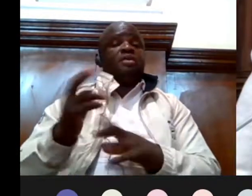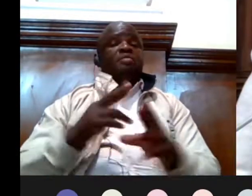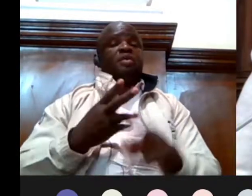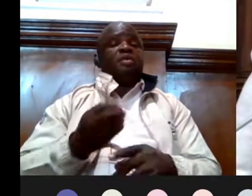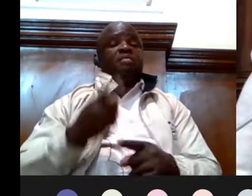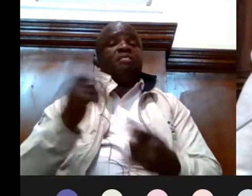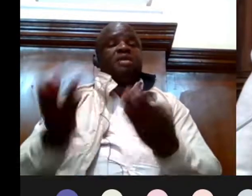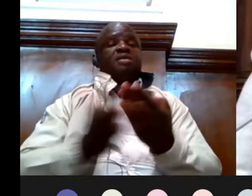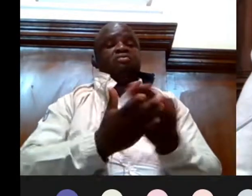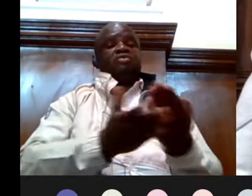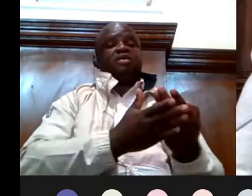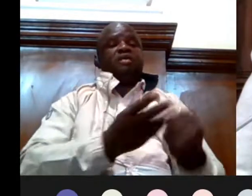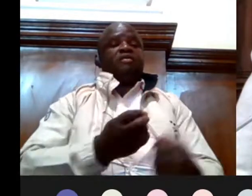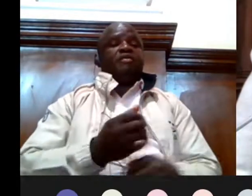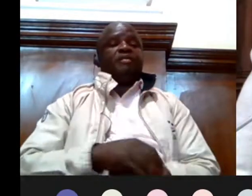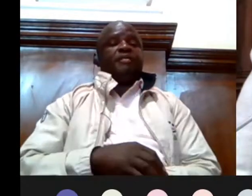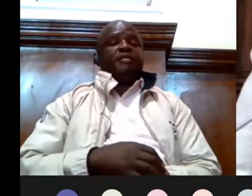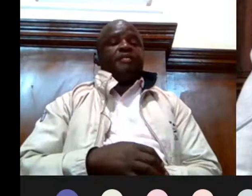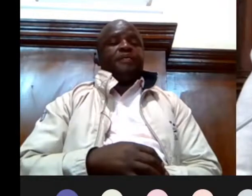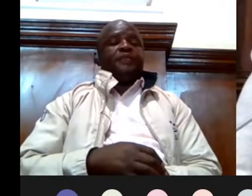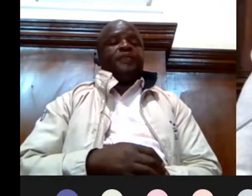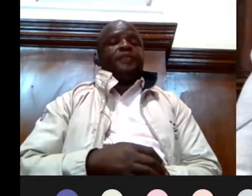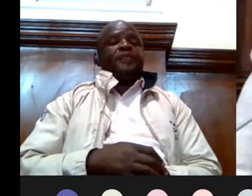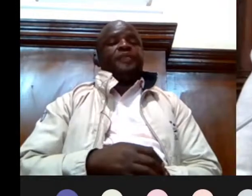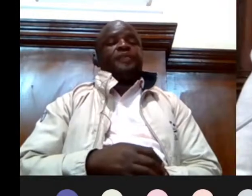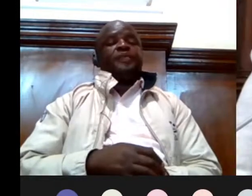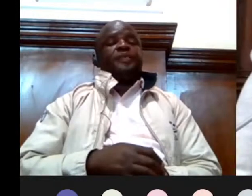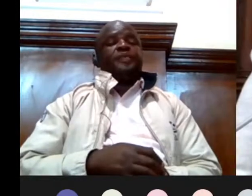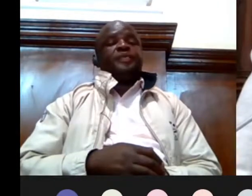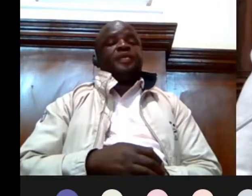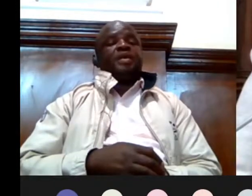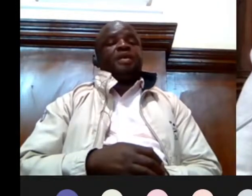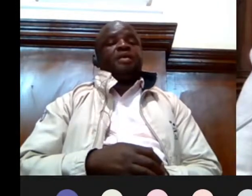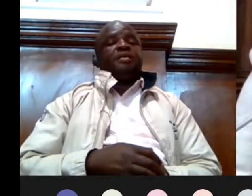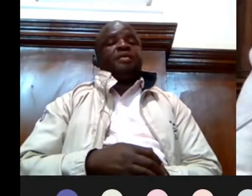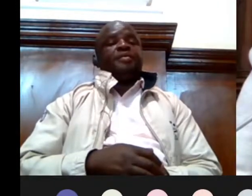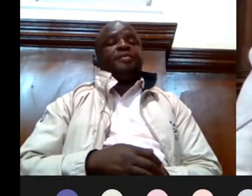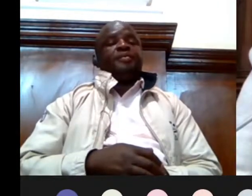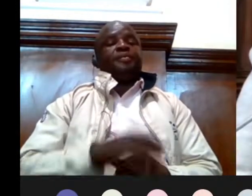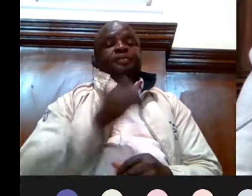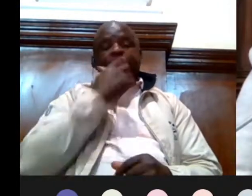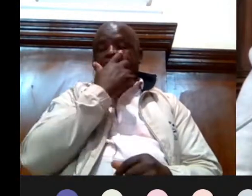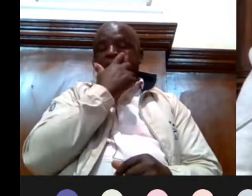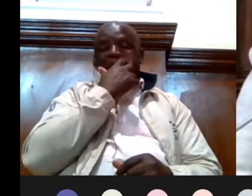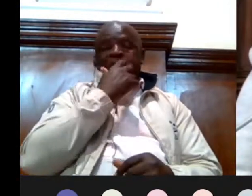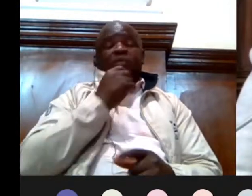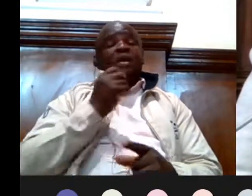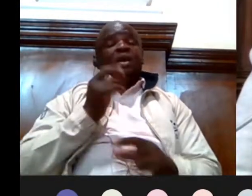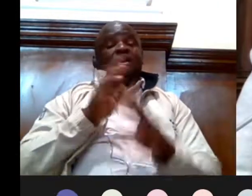that were supposed to serve. Those reports, Honorable